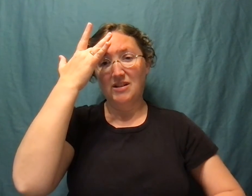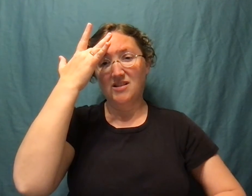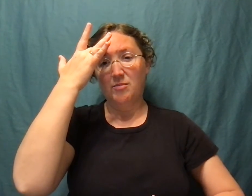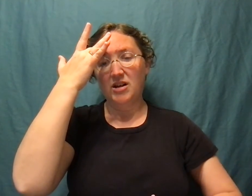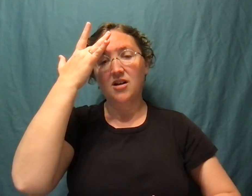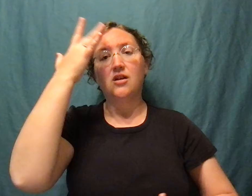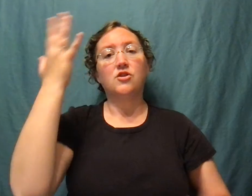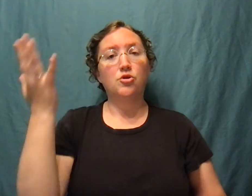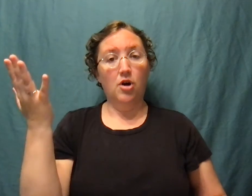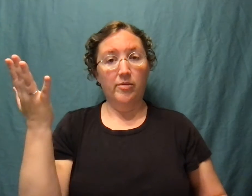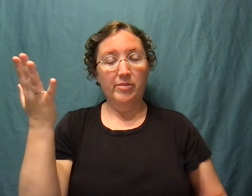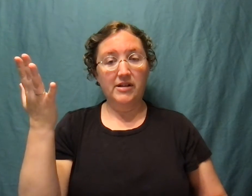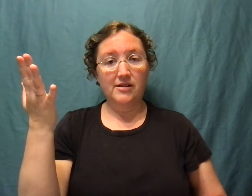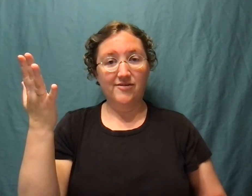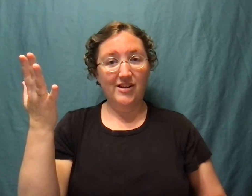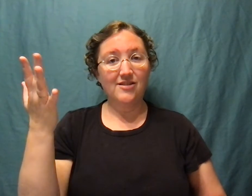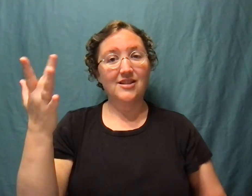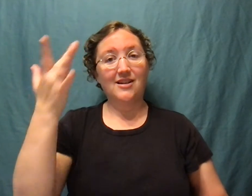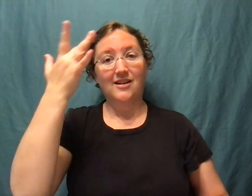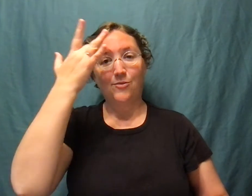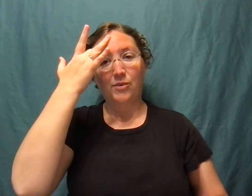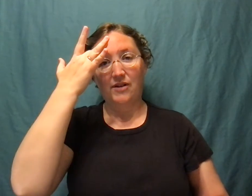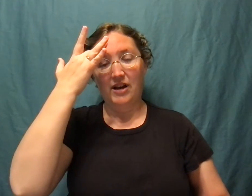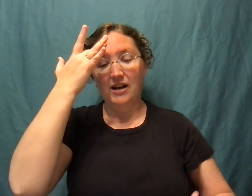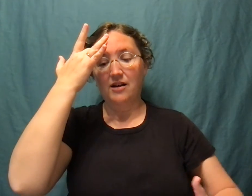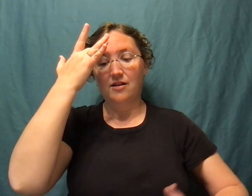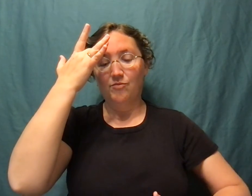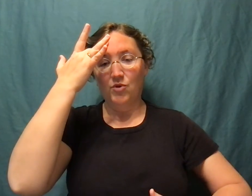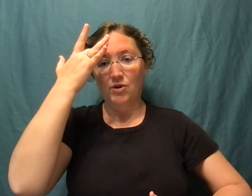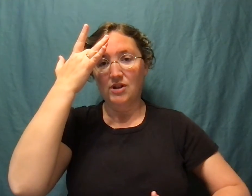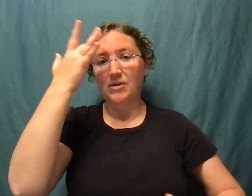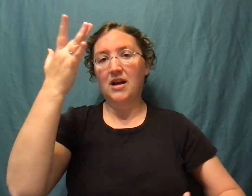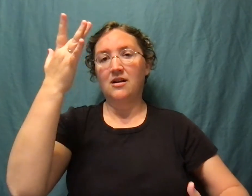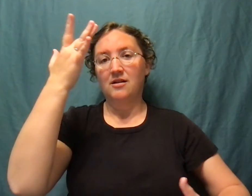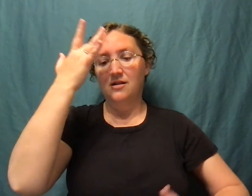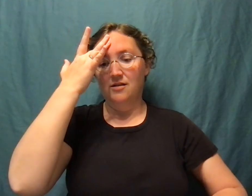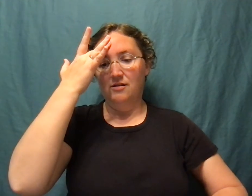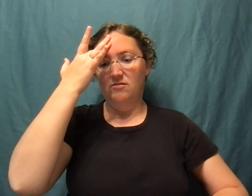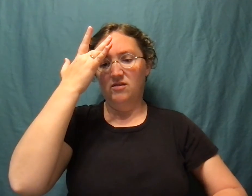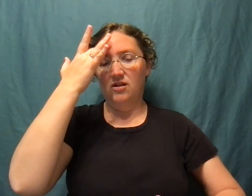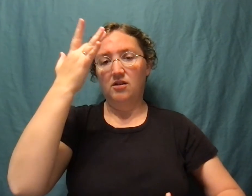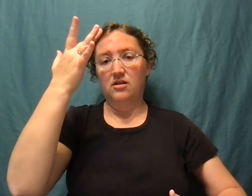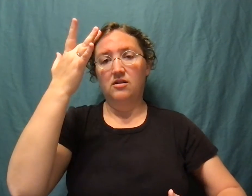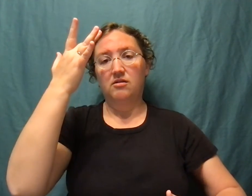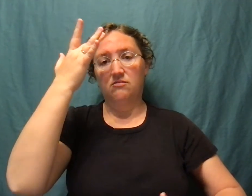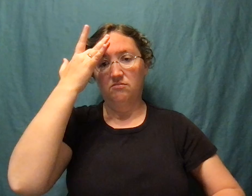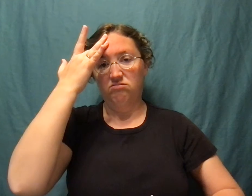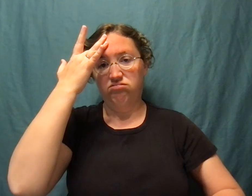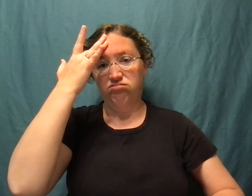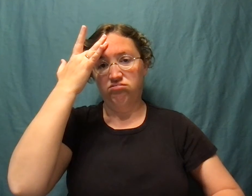stomach. Two common places to feel sick. You have a headache or stomach ache. Sick.